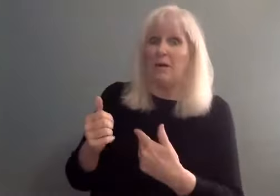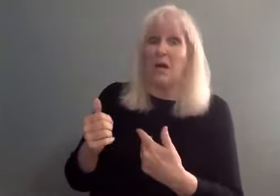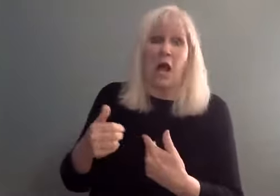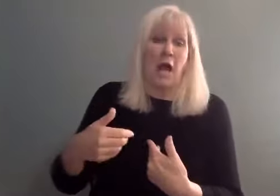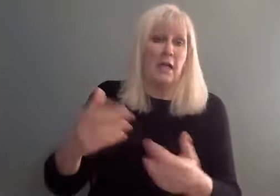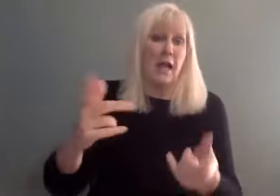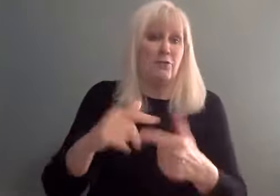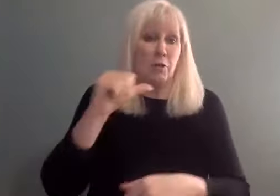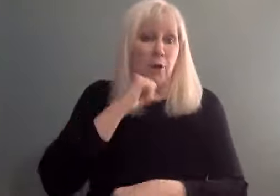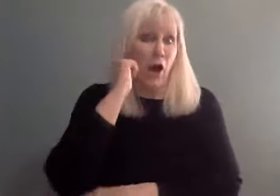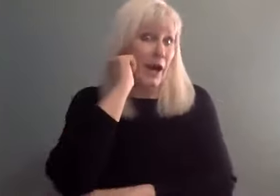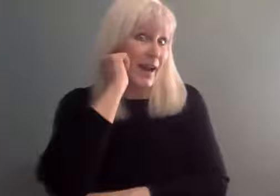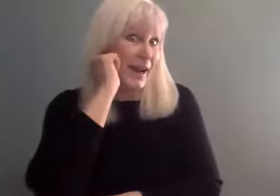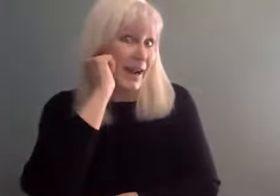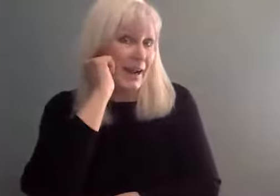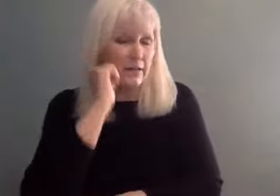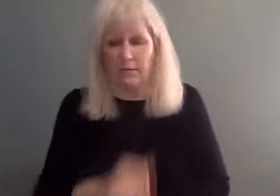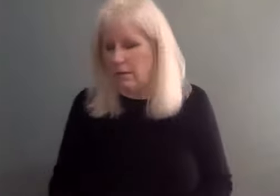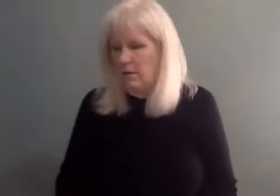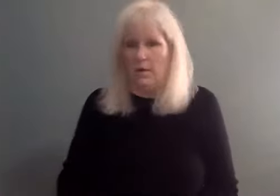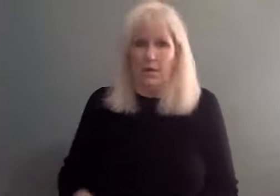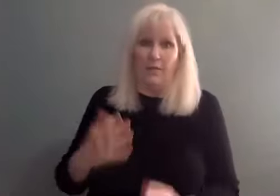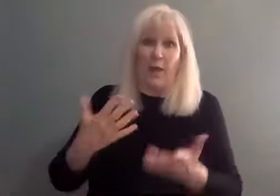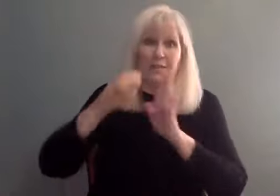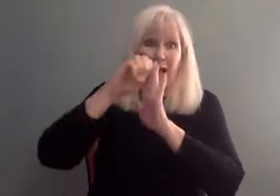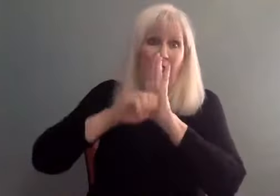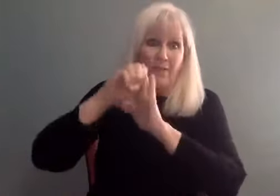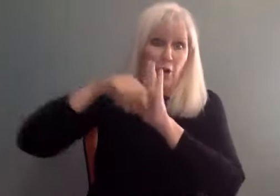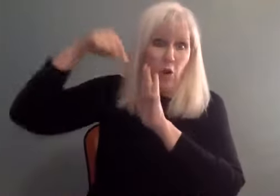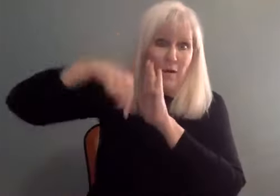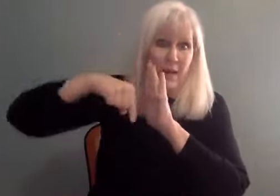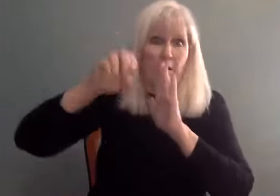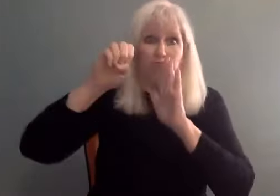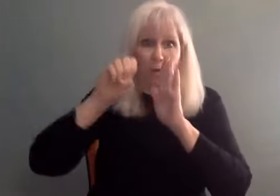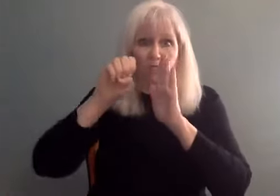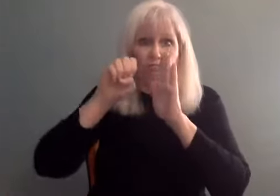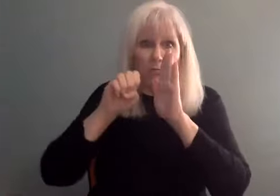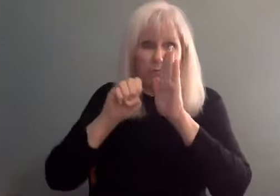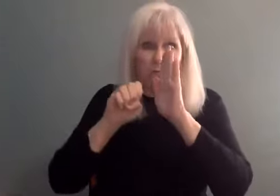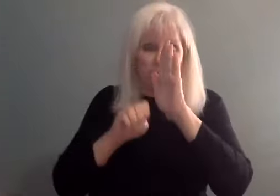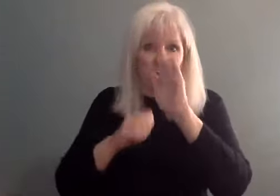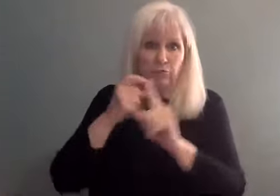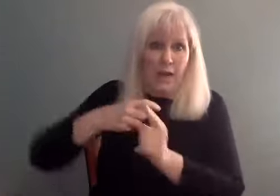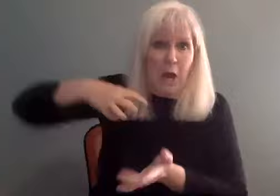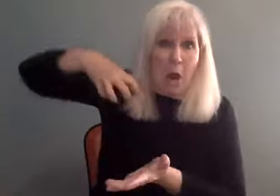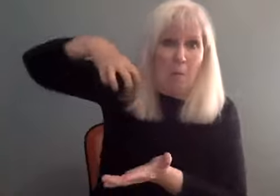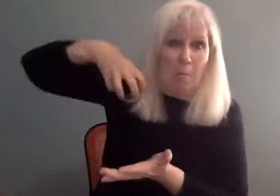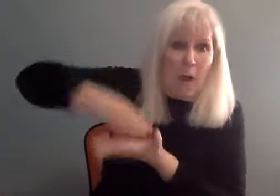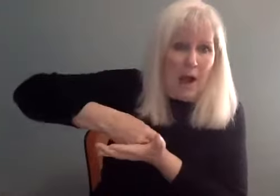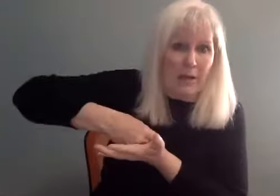along there, before I bounced on the bottom of that elevator going down, God said, hey, kid, we're going to give you a shot. And we're the lucky ones that get a